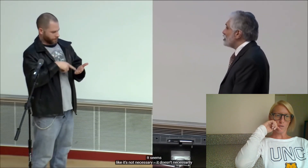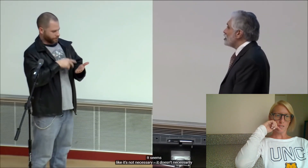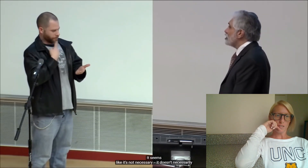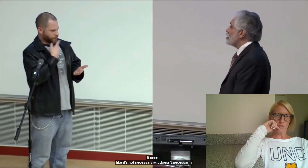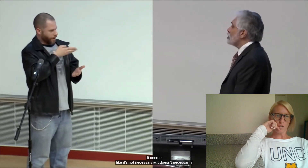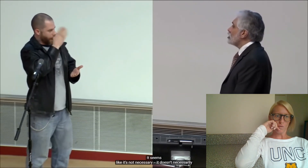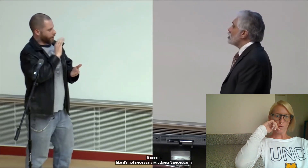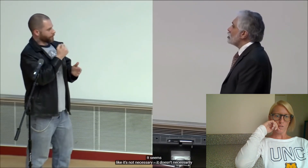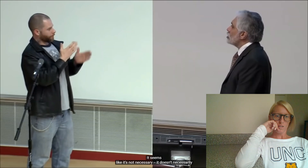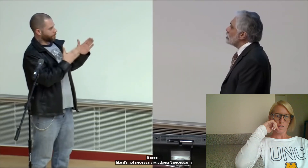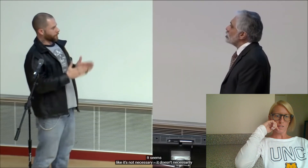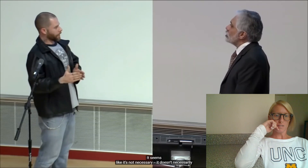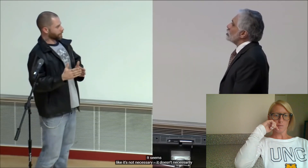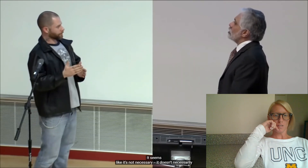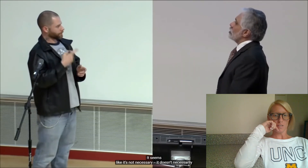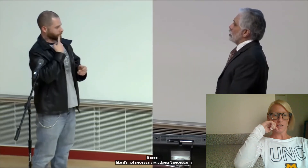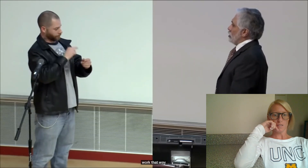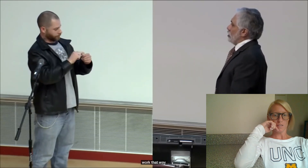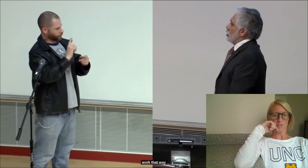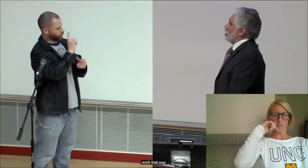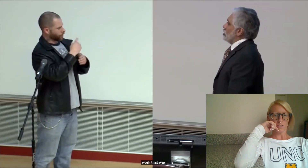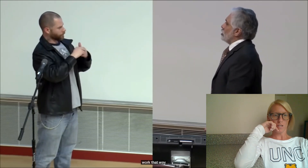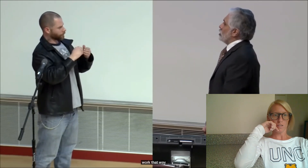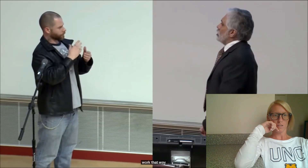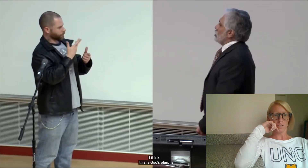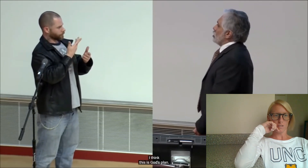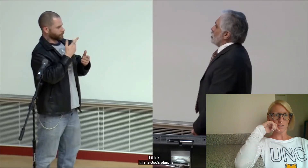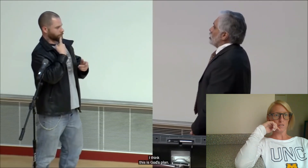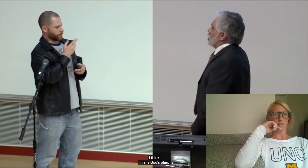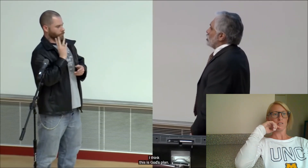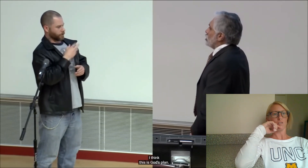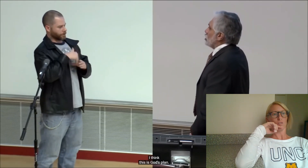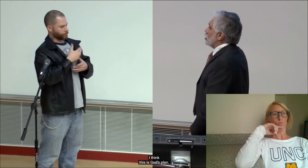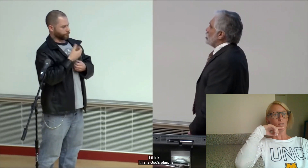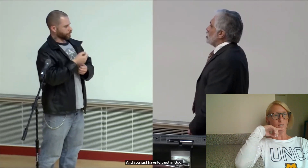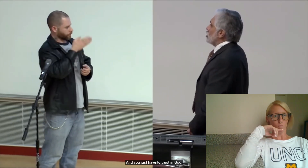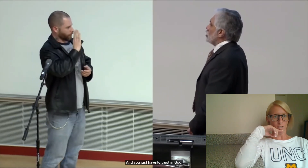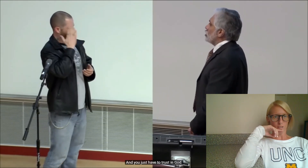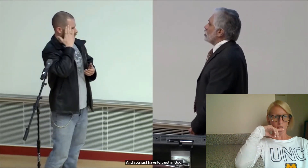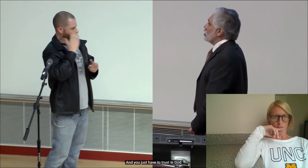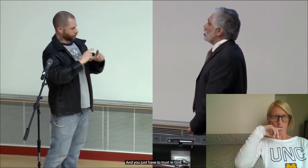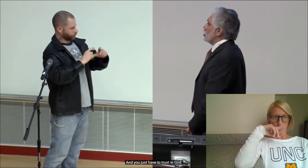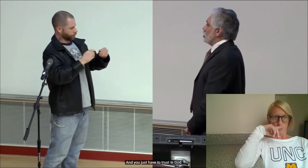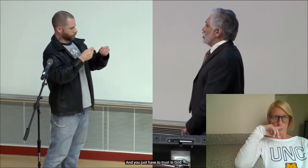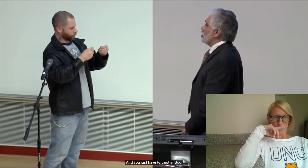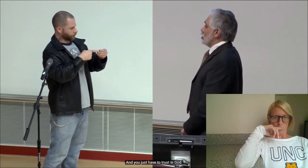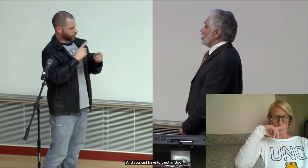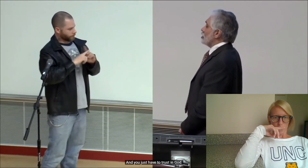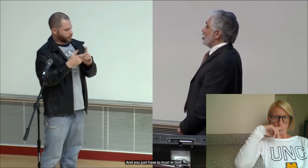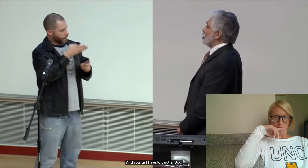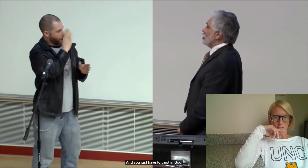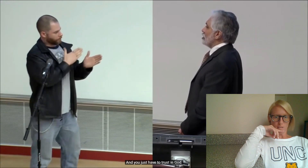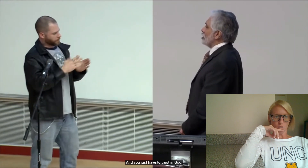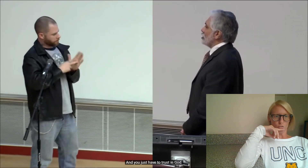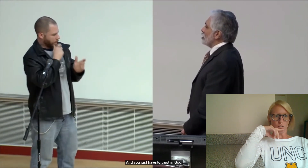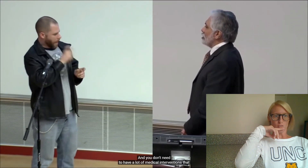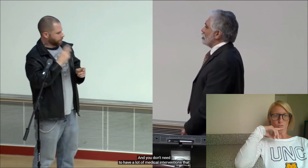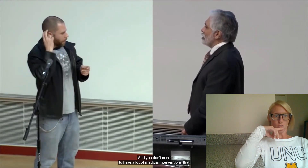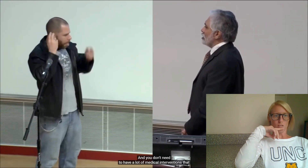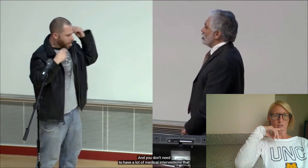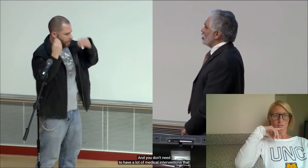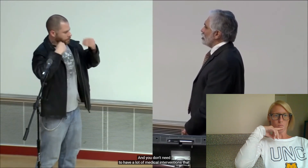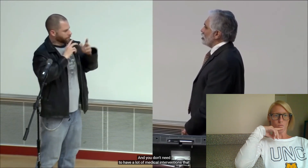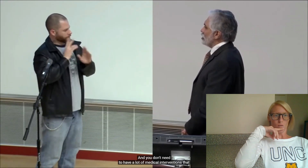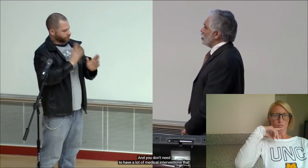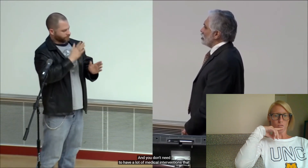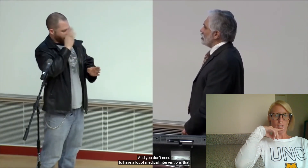It you know, seems I like think it's now not necessarily, it it doesn't seems like it's not necessarily work necessarily that way. I think this is God's plan. And you just have to trust in God. And that you just have to